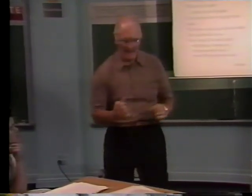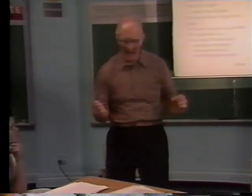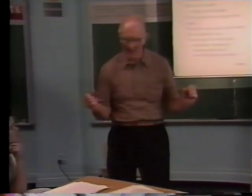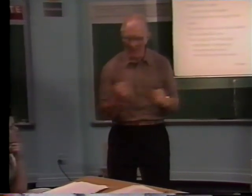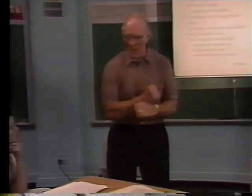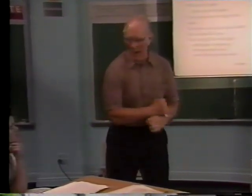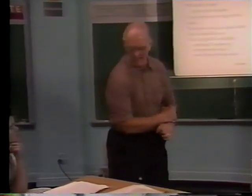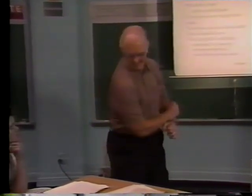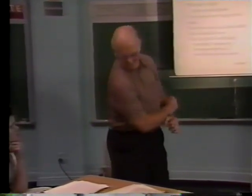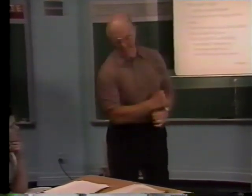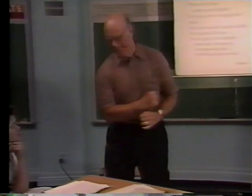They fought